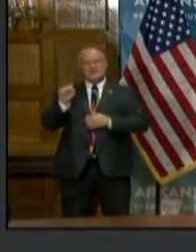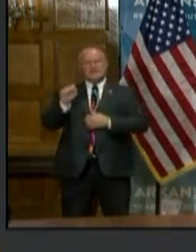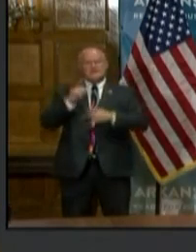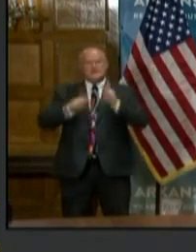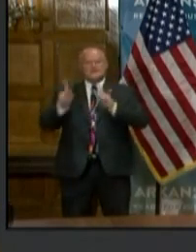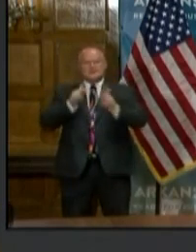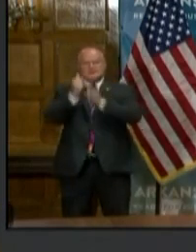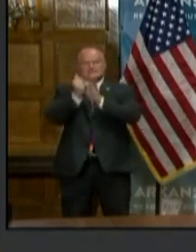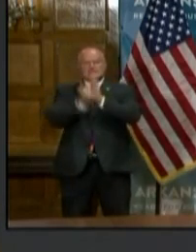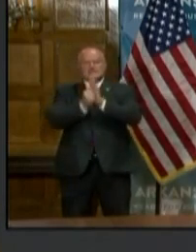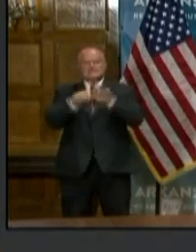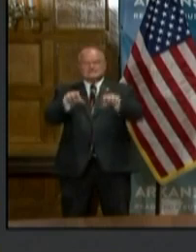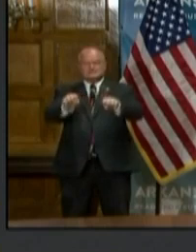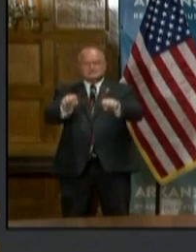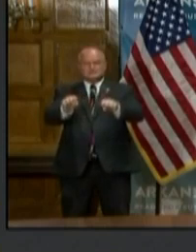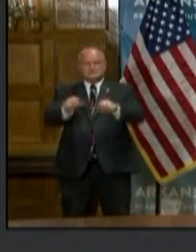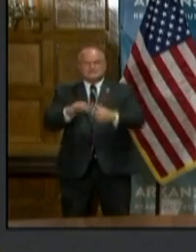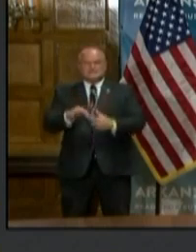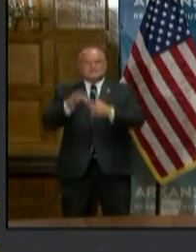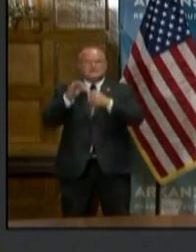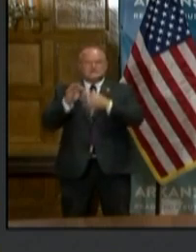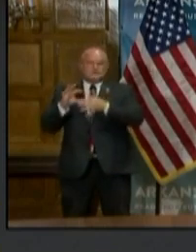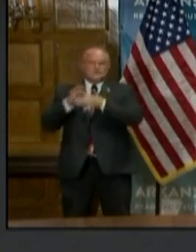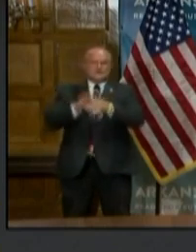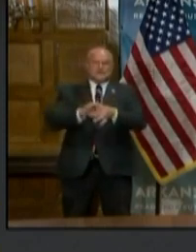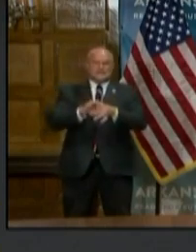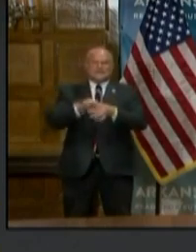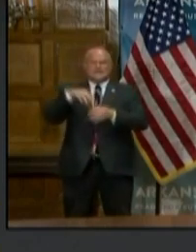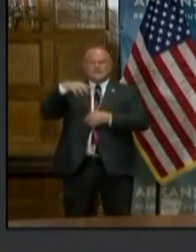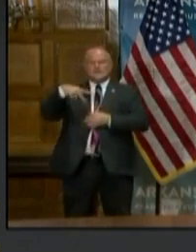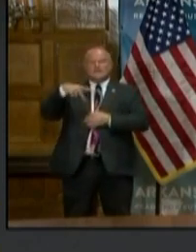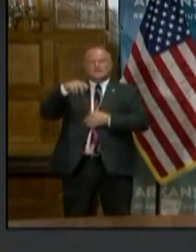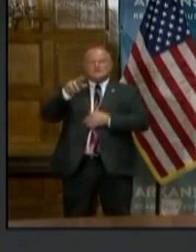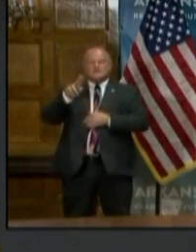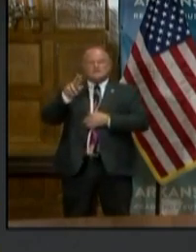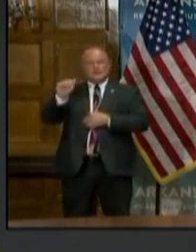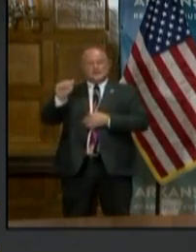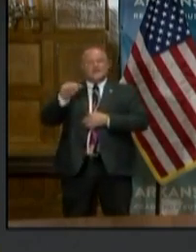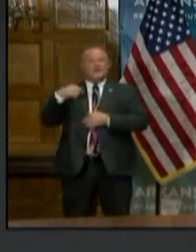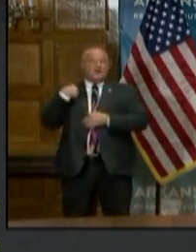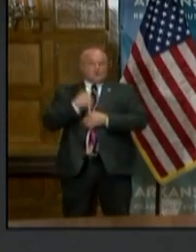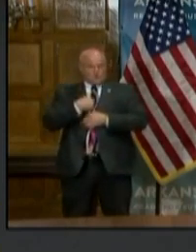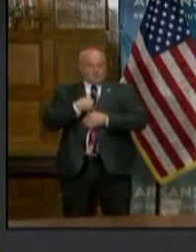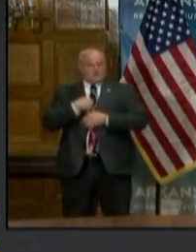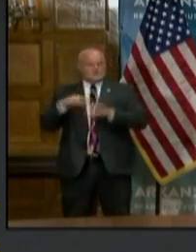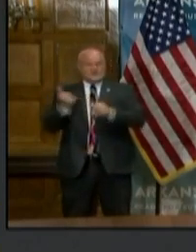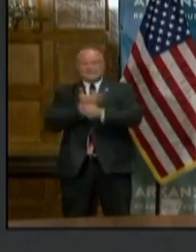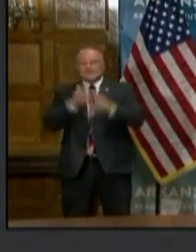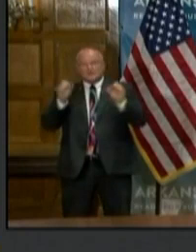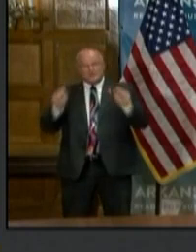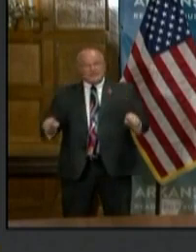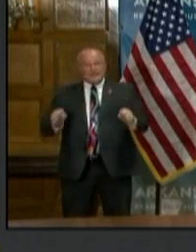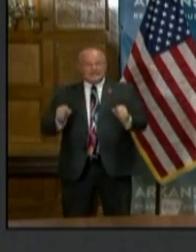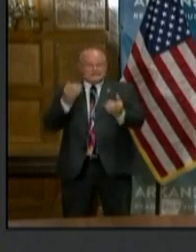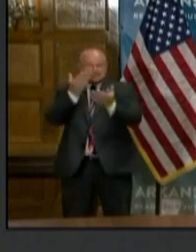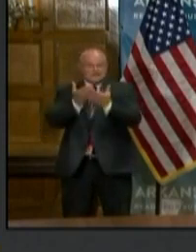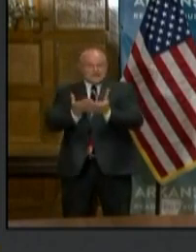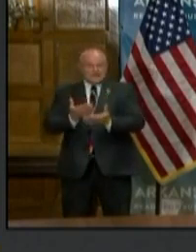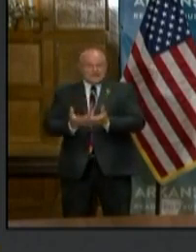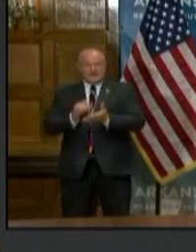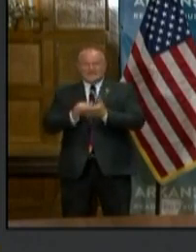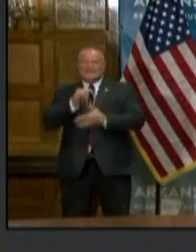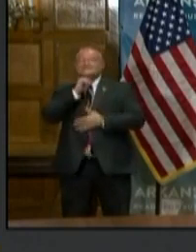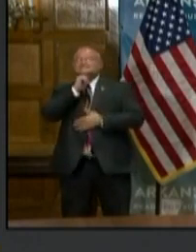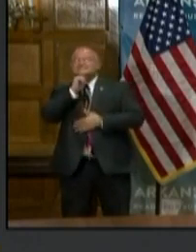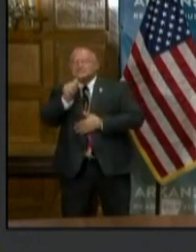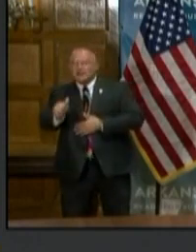about people's accounts being locked out, especially related to the pandemic unemployment assistance. This is because we are trying to do everything we can to verify that it's